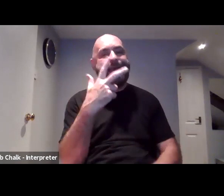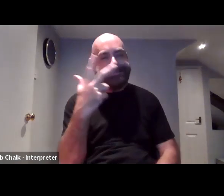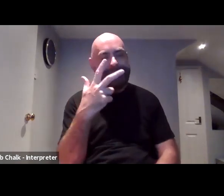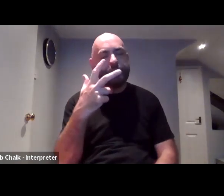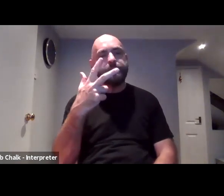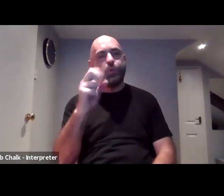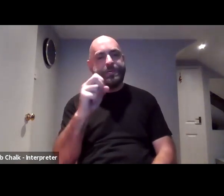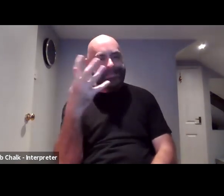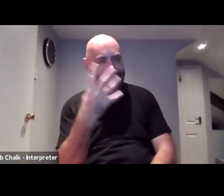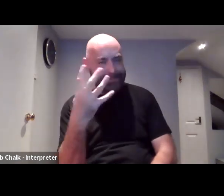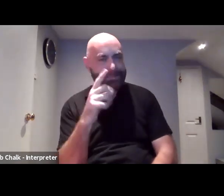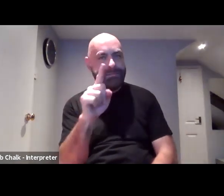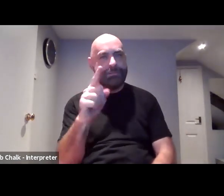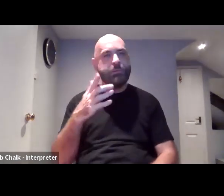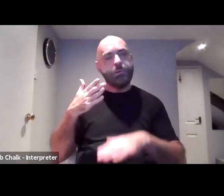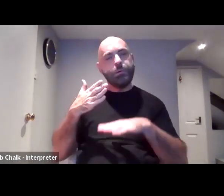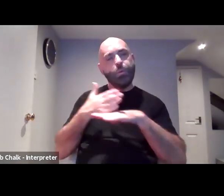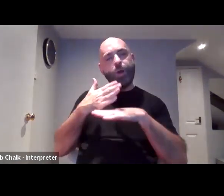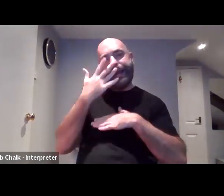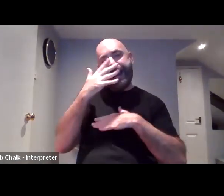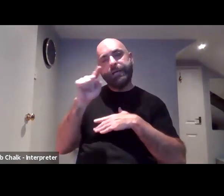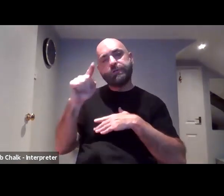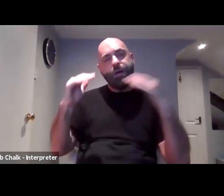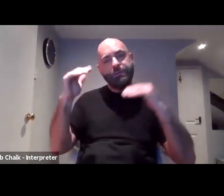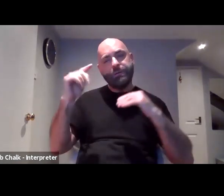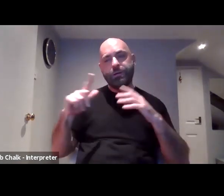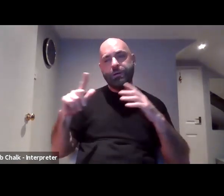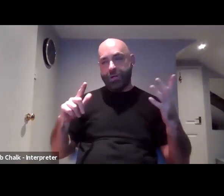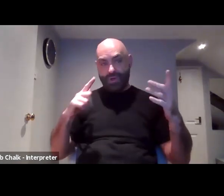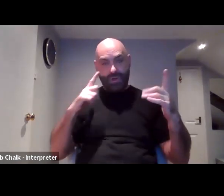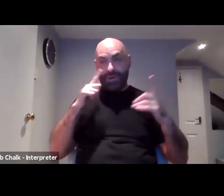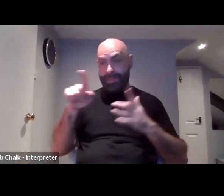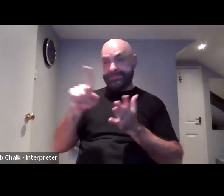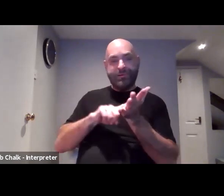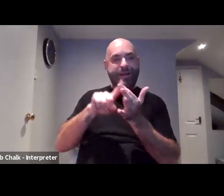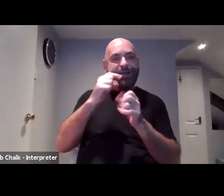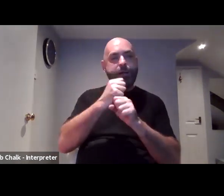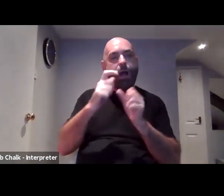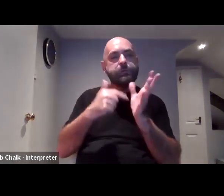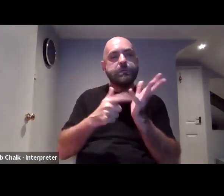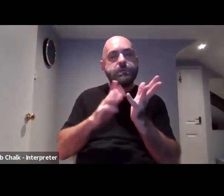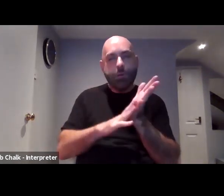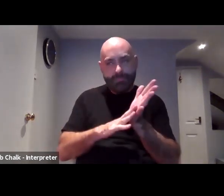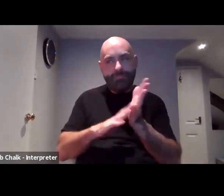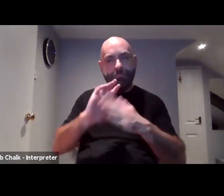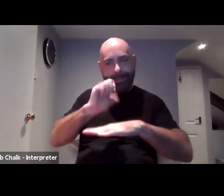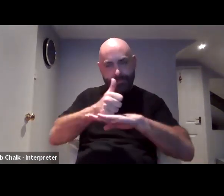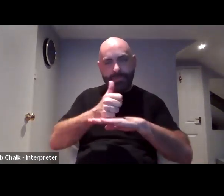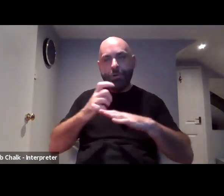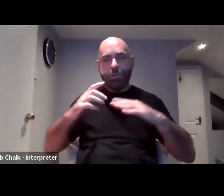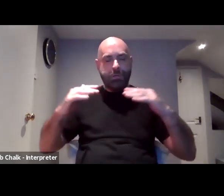2018-19, and working age adults. So the Legatum Institute predicts, making assumptions